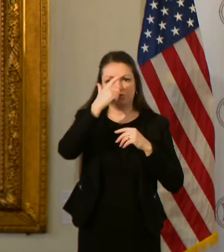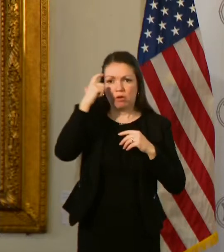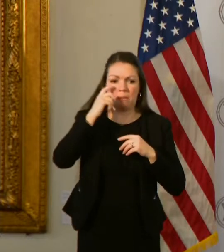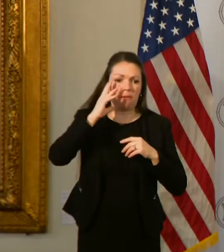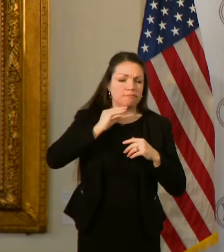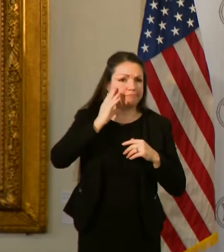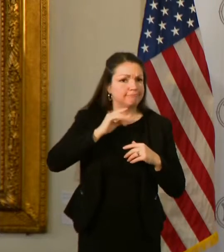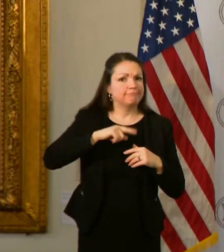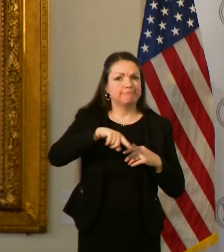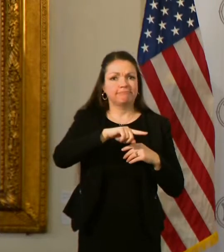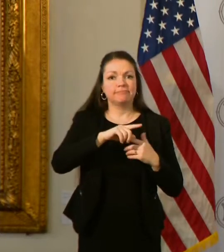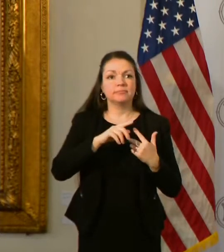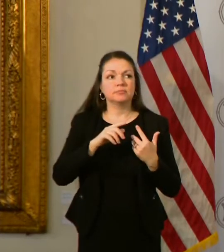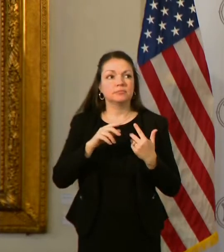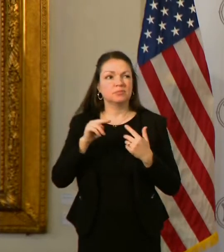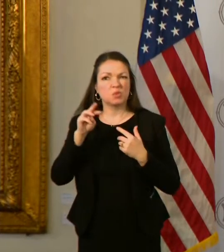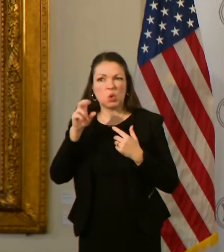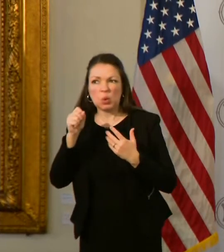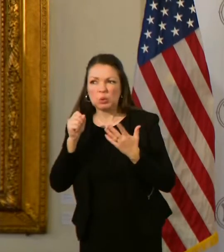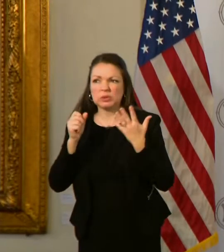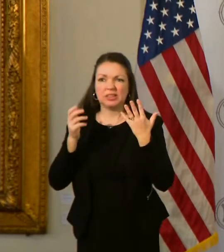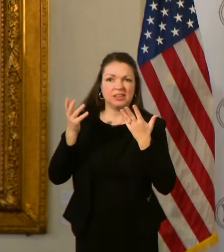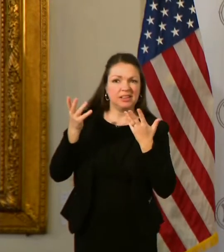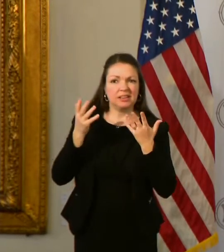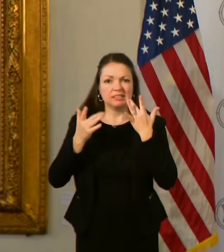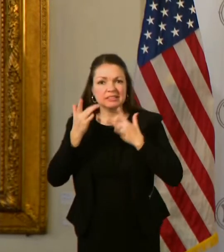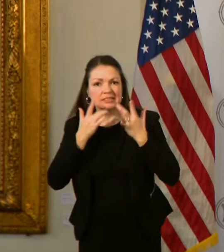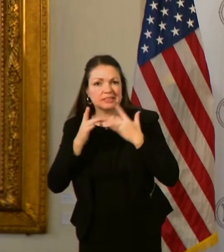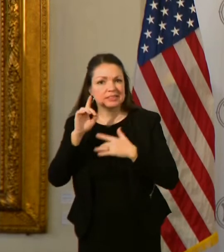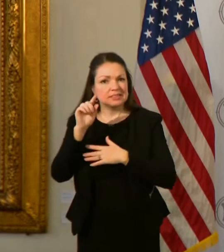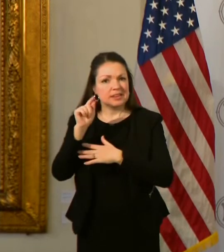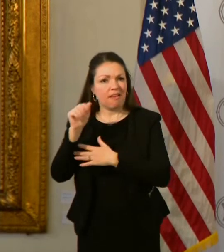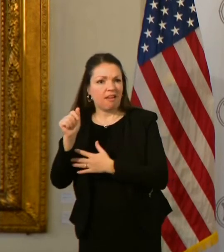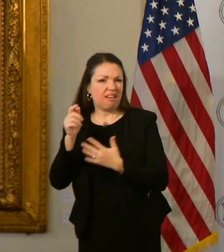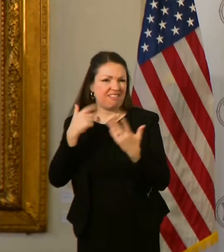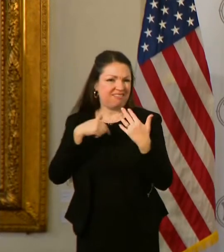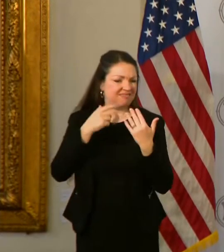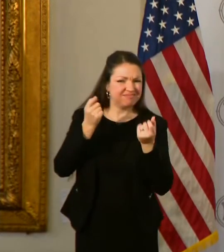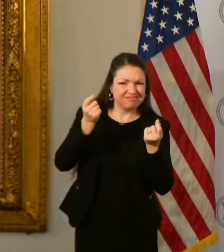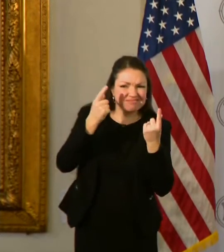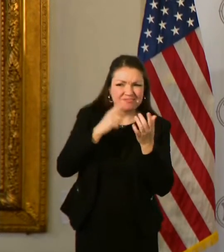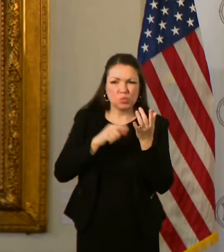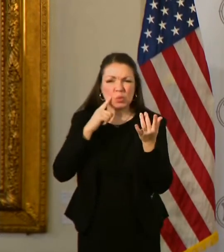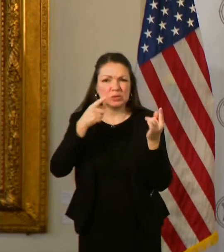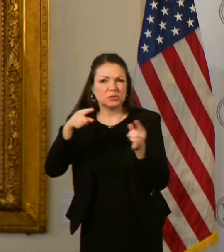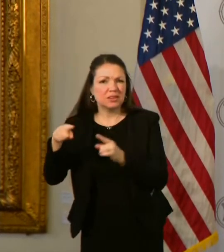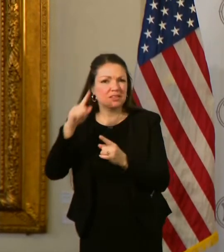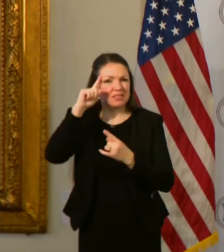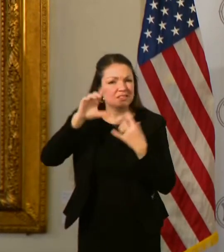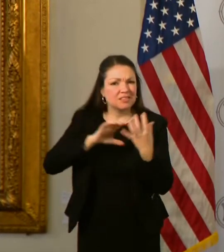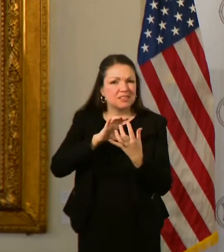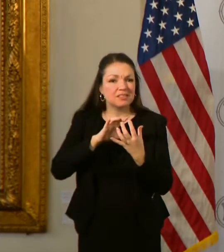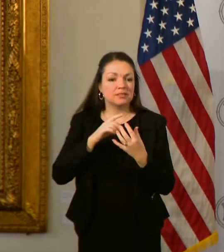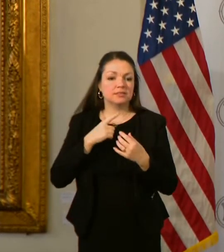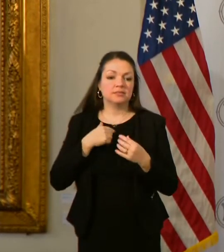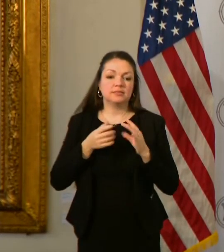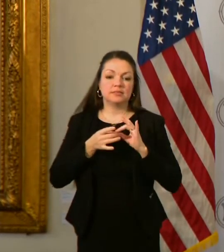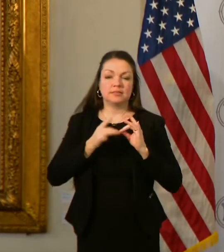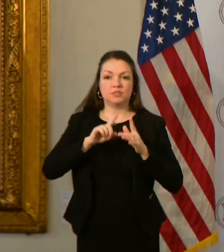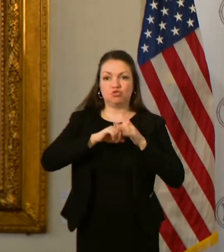scarce and data contradictory. I mention this, and I start there, about